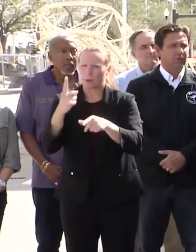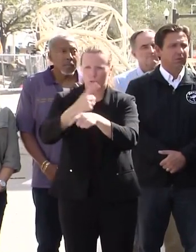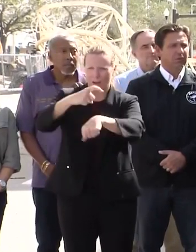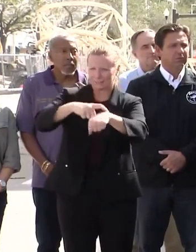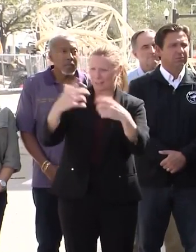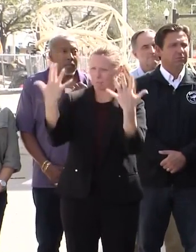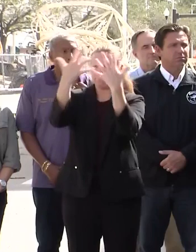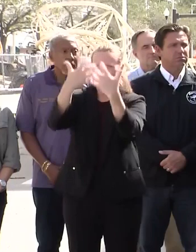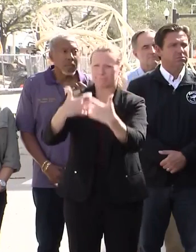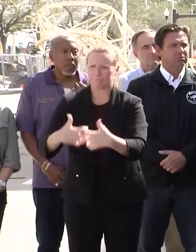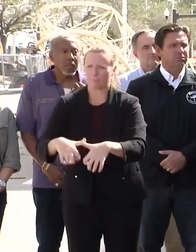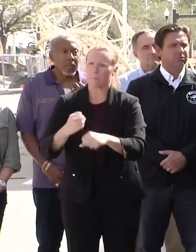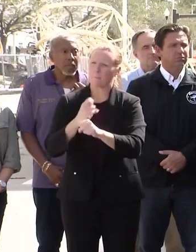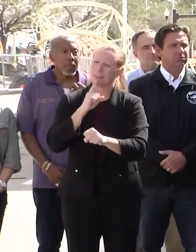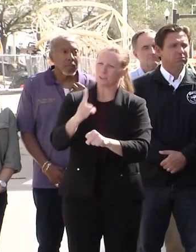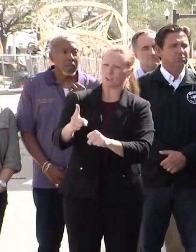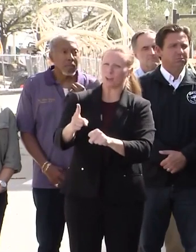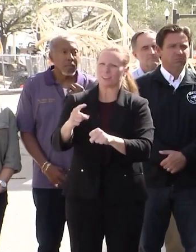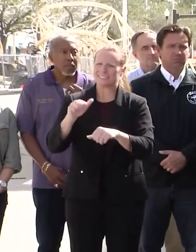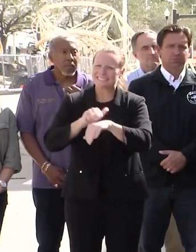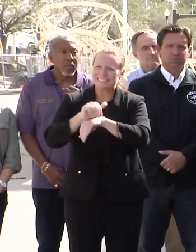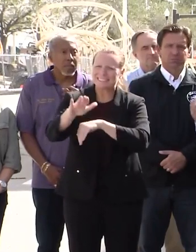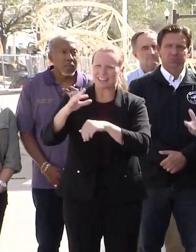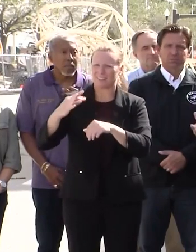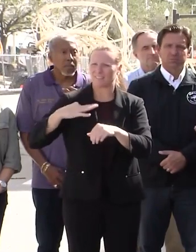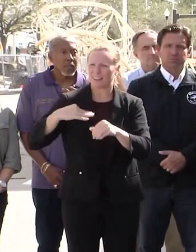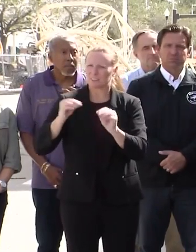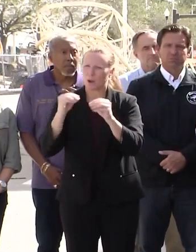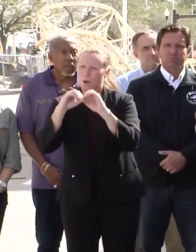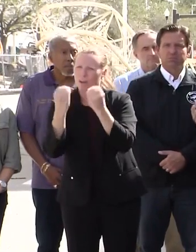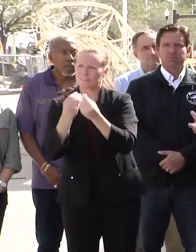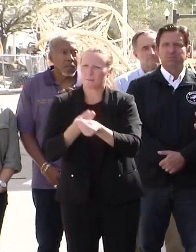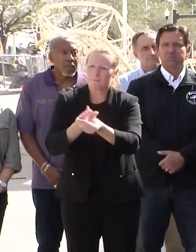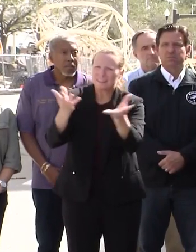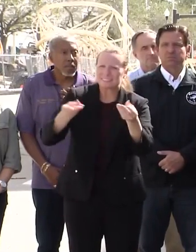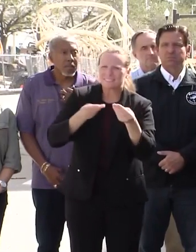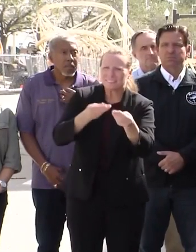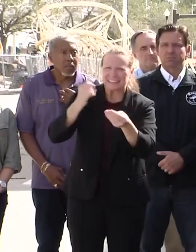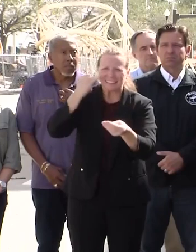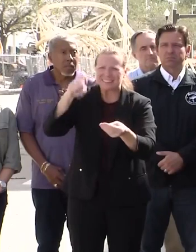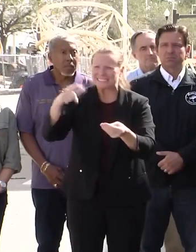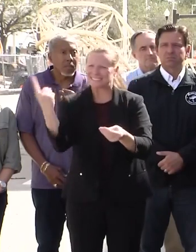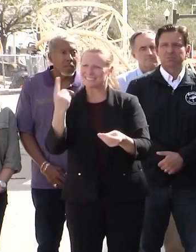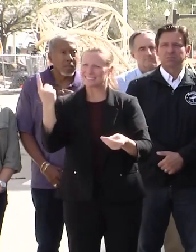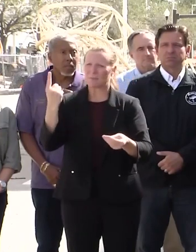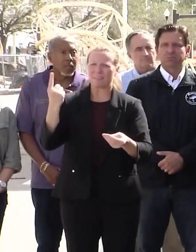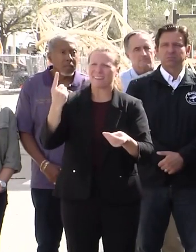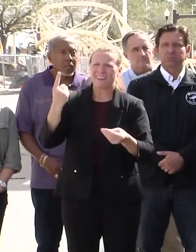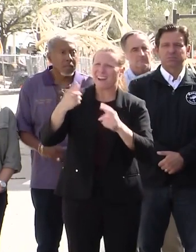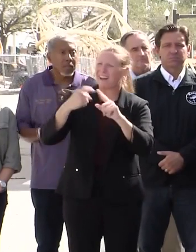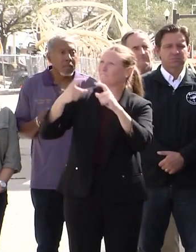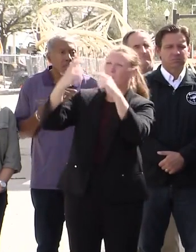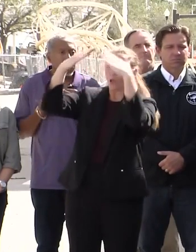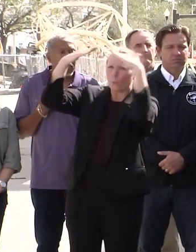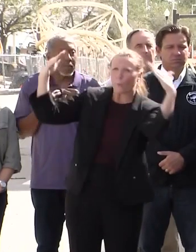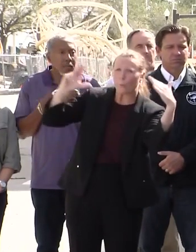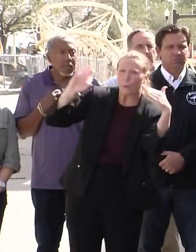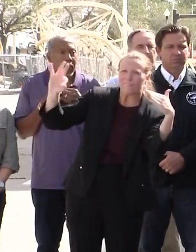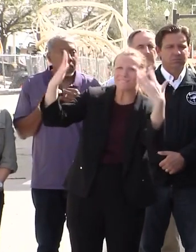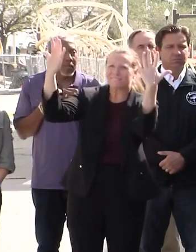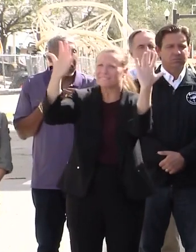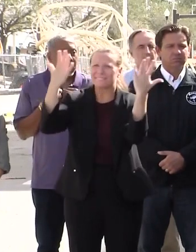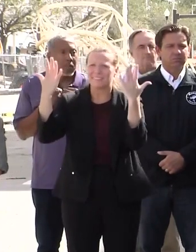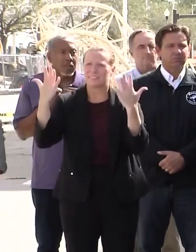we don't send you a volunteer organization that does mass feeding when you need something that needs to be cut off your roof. So we'll get you through Get